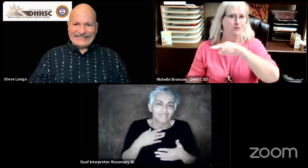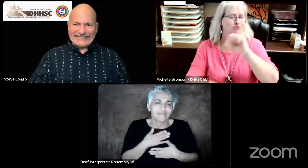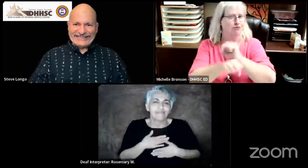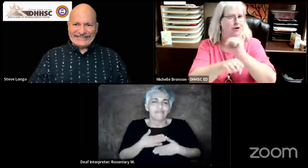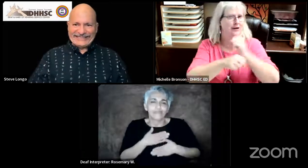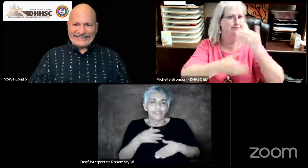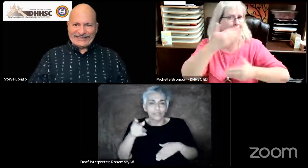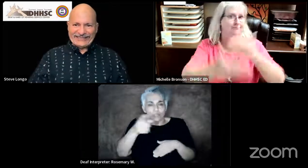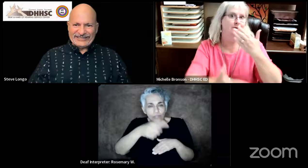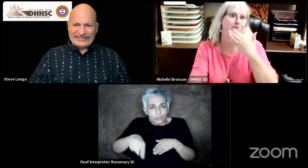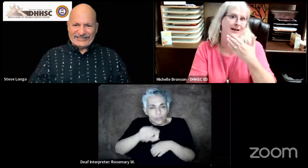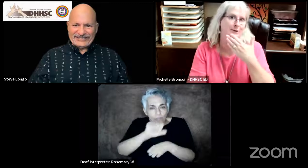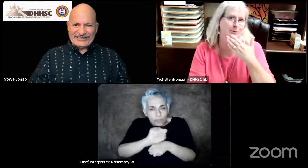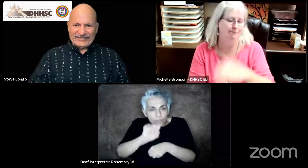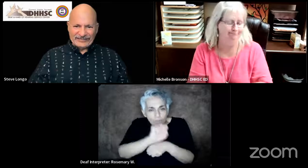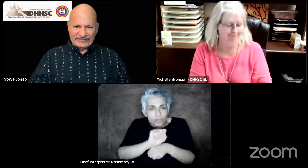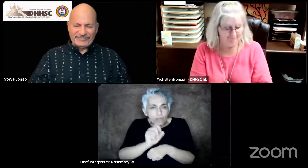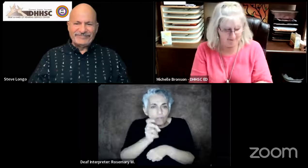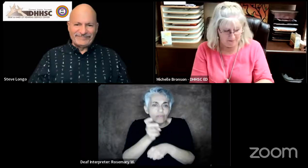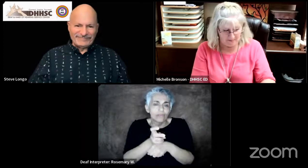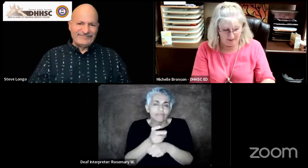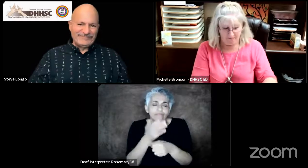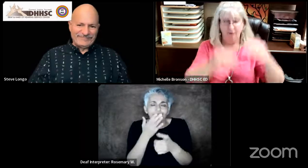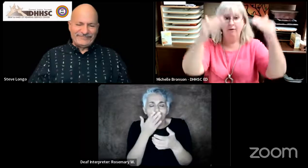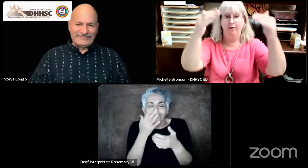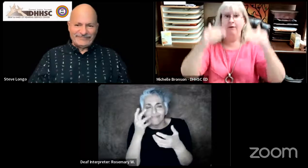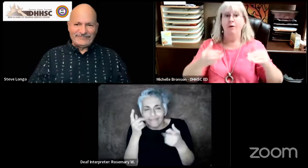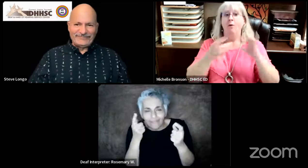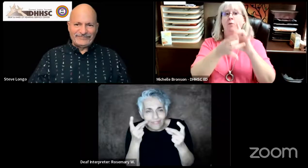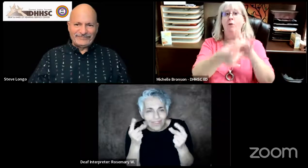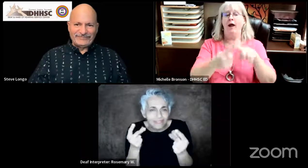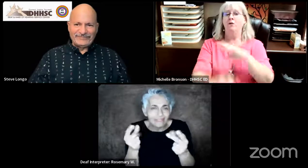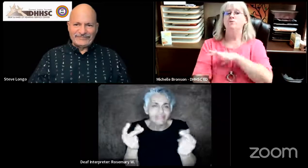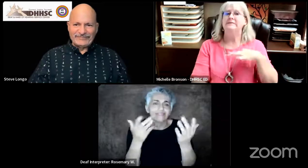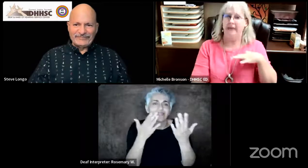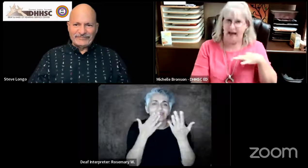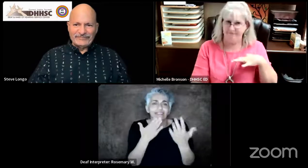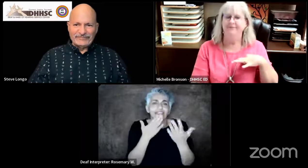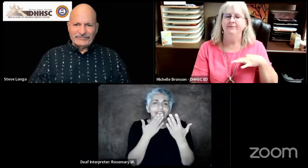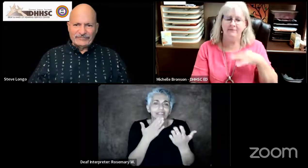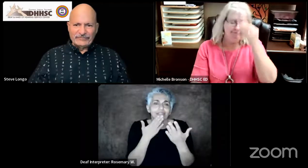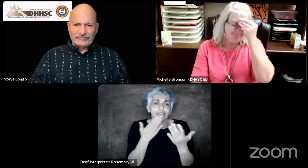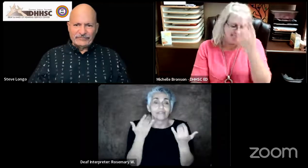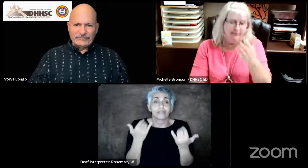I do appreciate you working so quickly to that. So I wanted to say thank you.